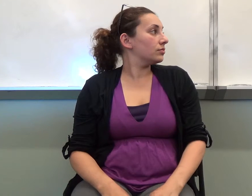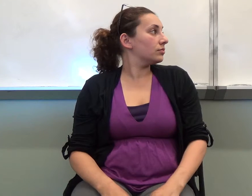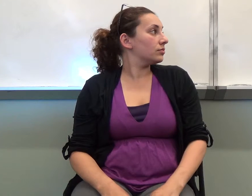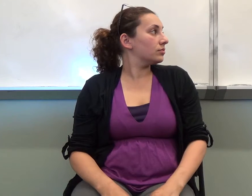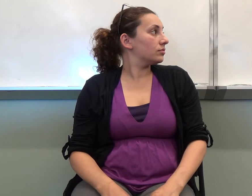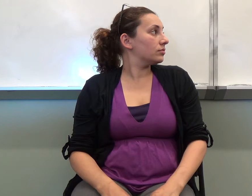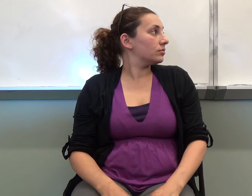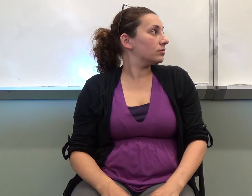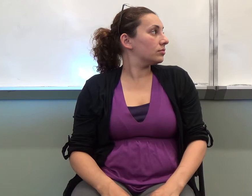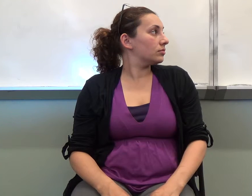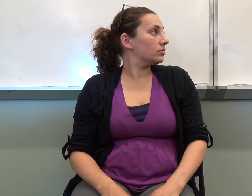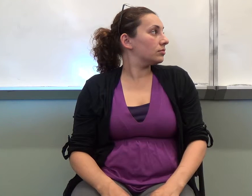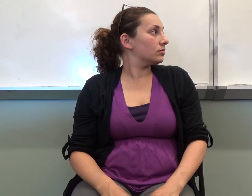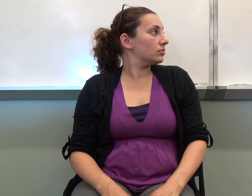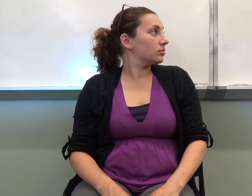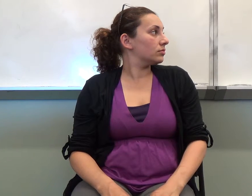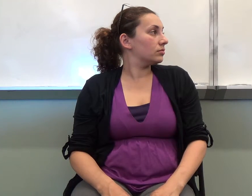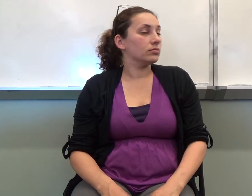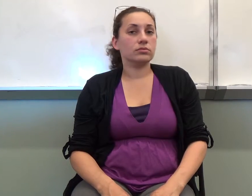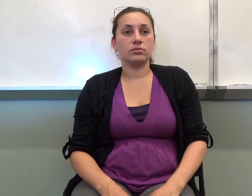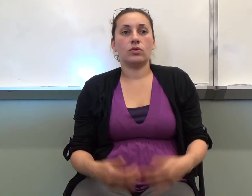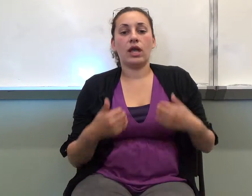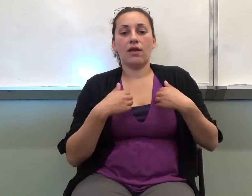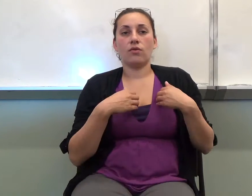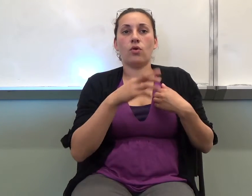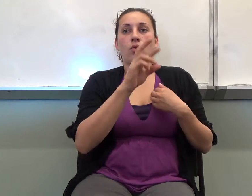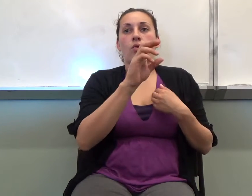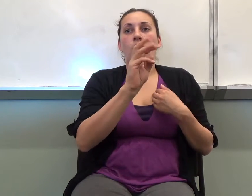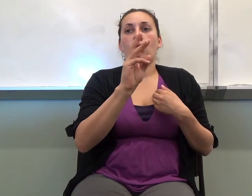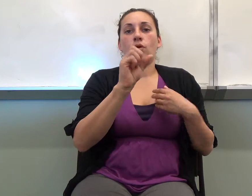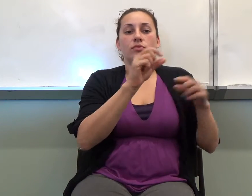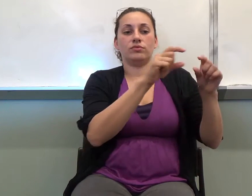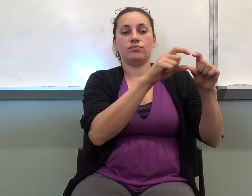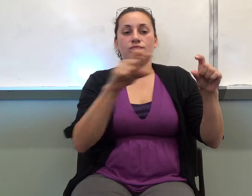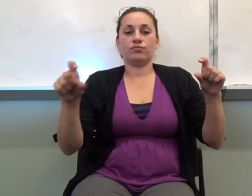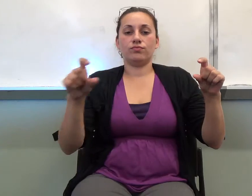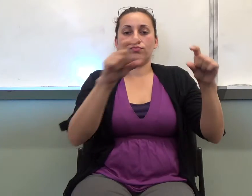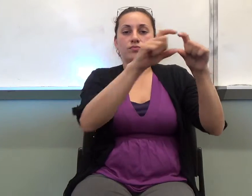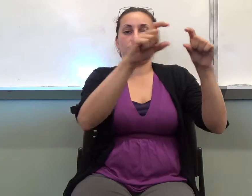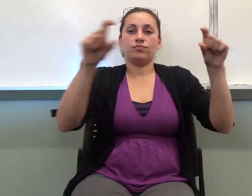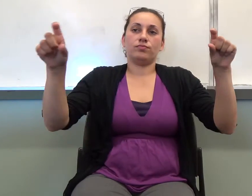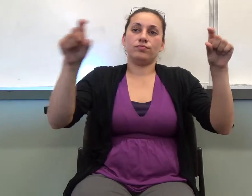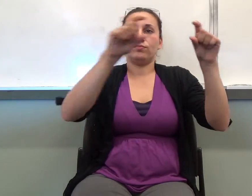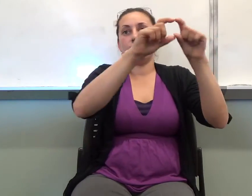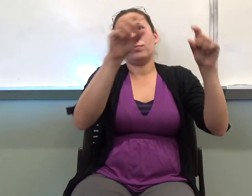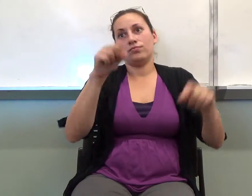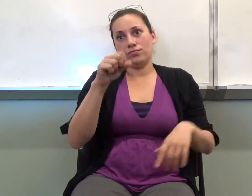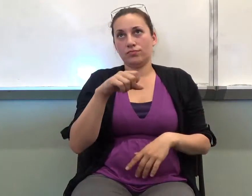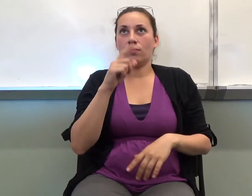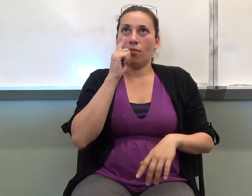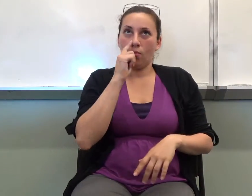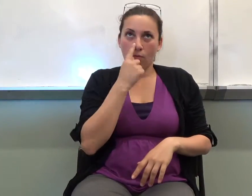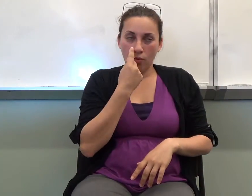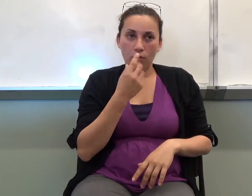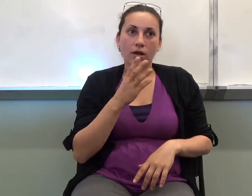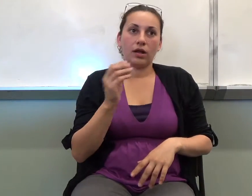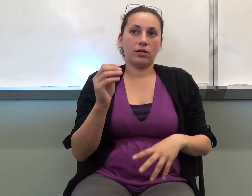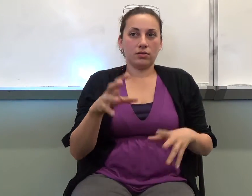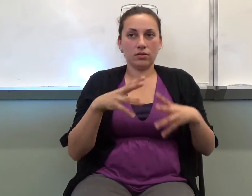So we put our rows in and get started counting. And this is, yes, tedious and boring and so forth. And that's the only way to go